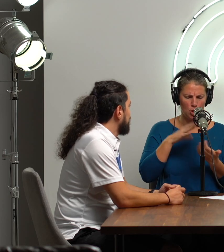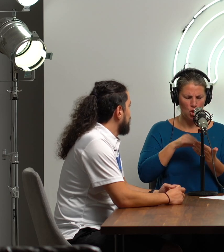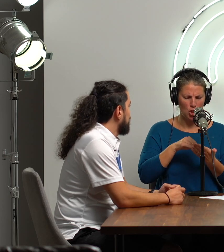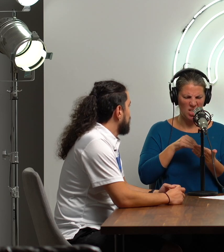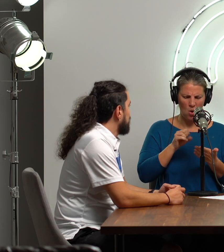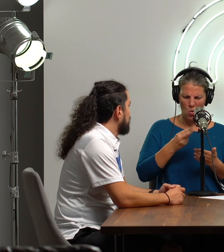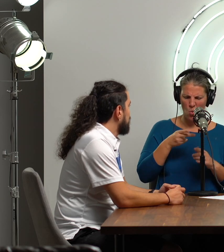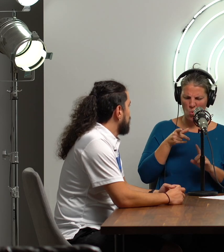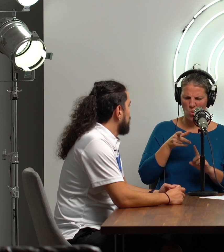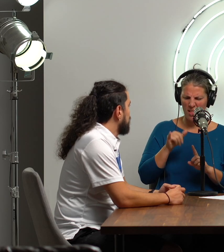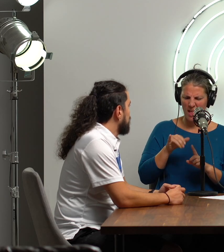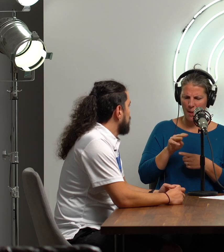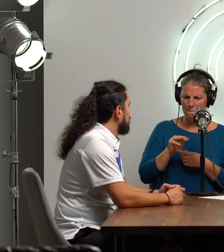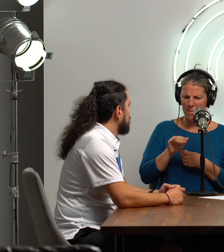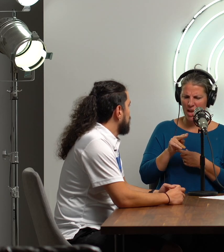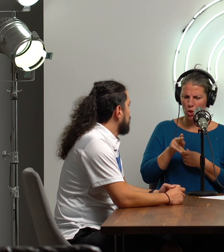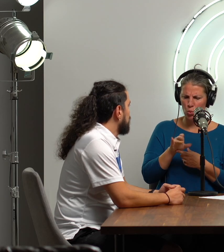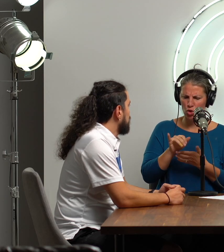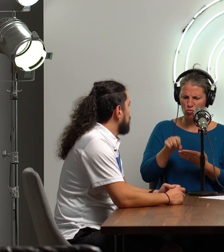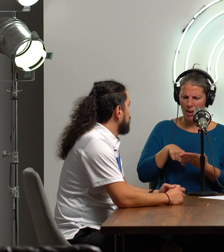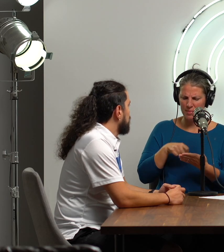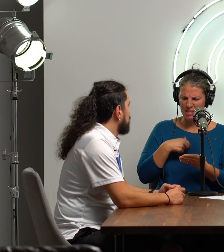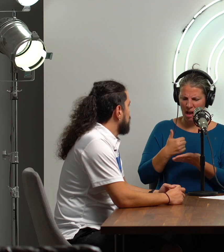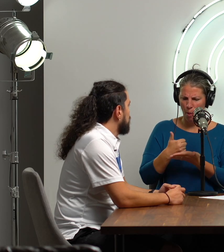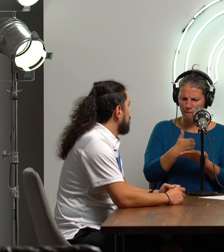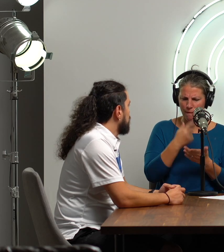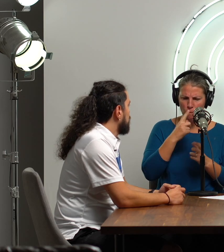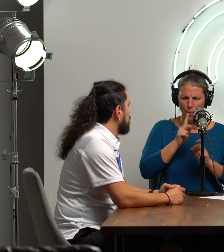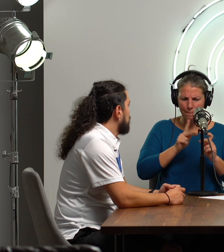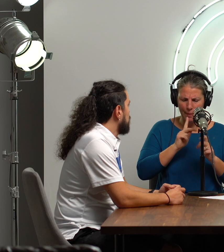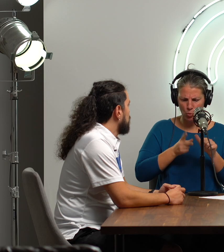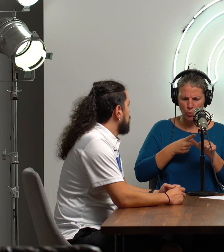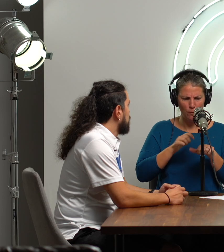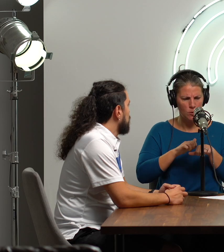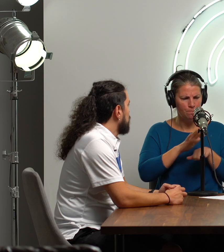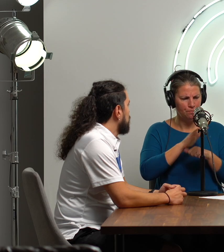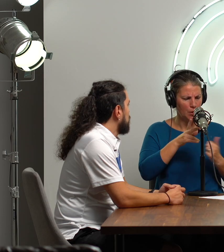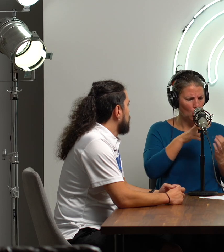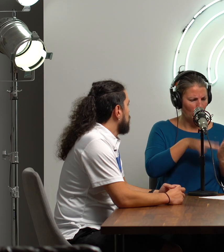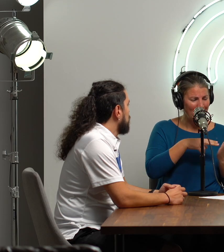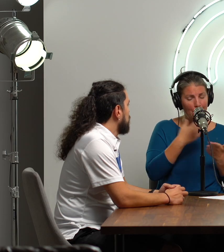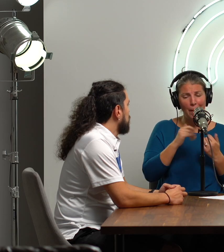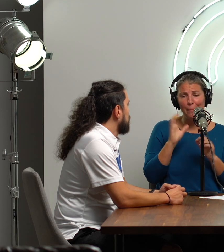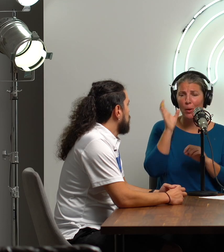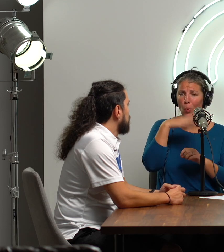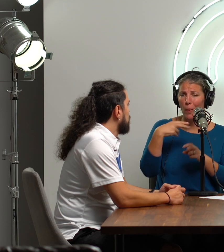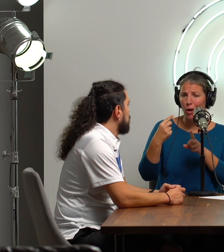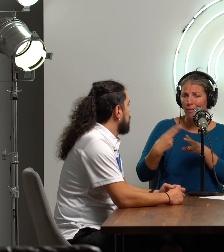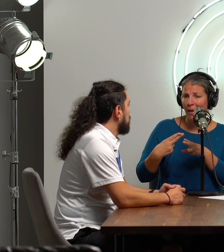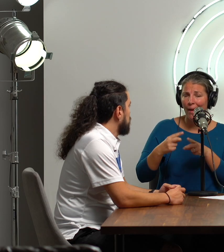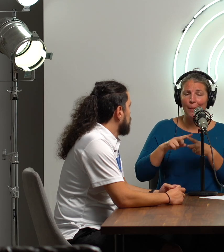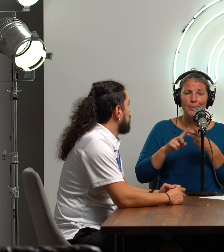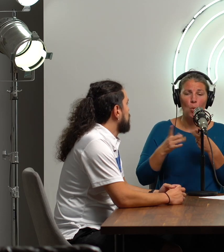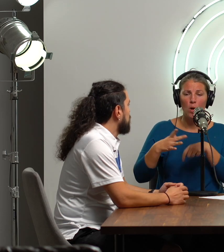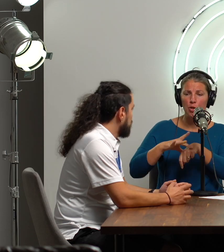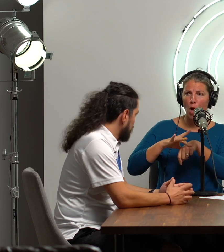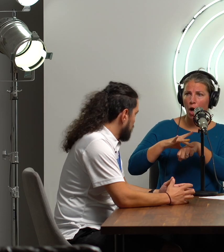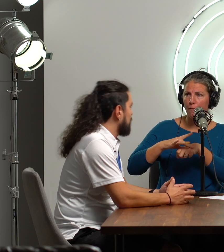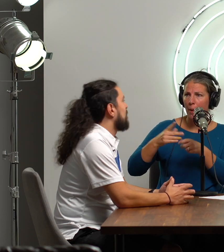for people to be able to read it and maybe weird names or geography ahead of time is able to